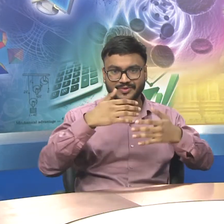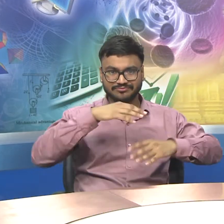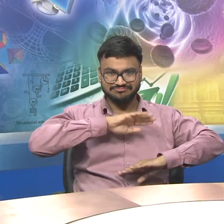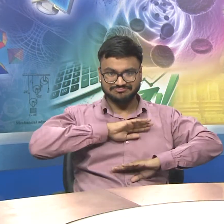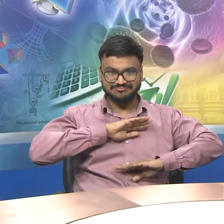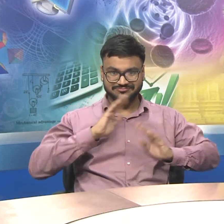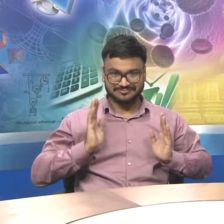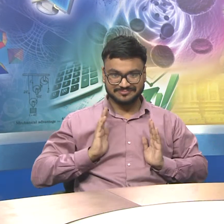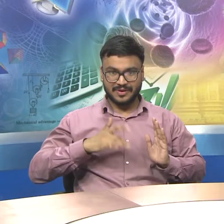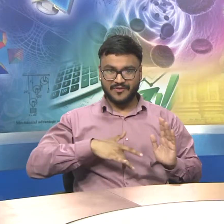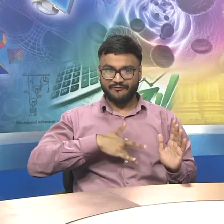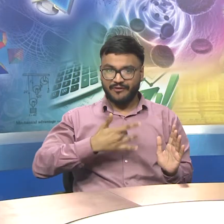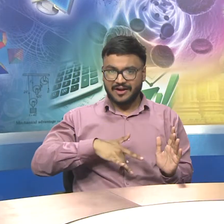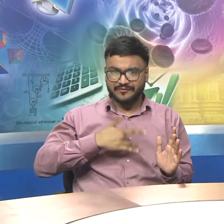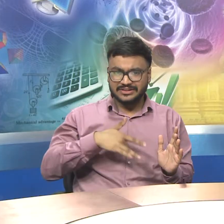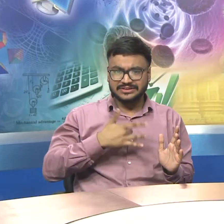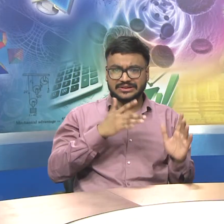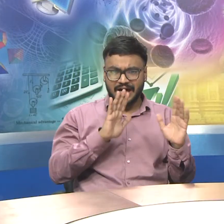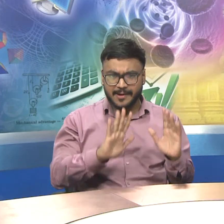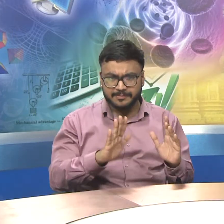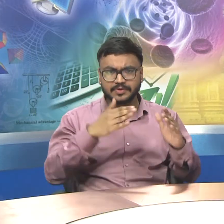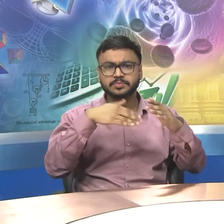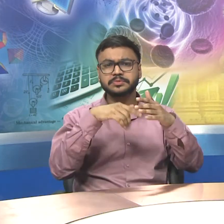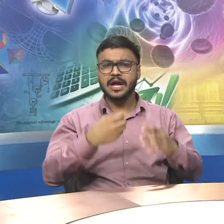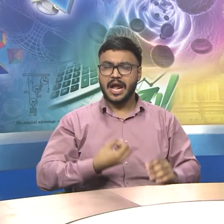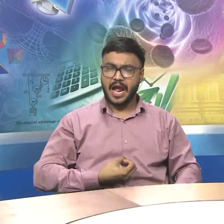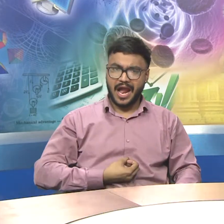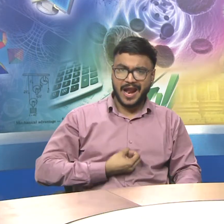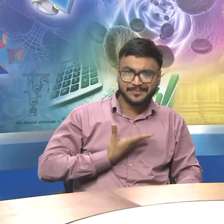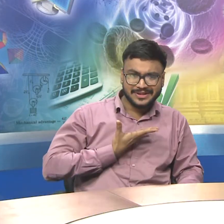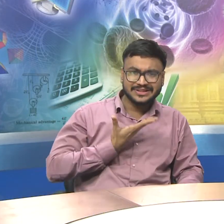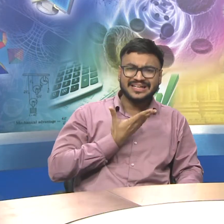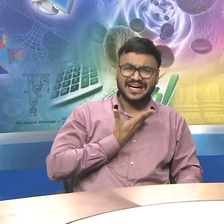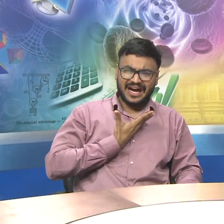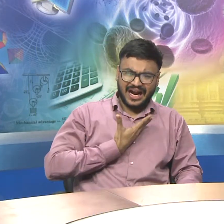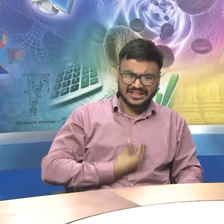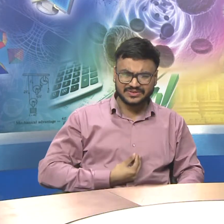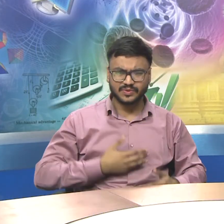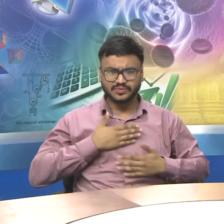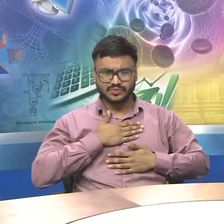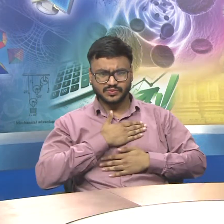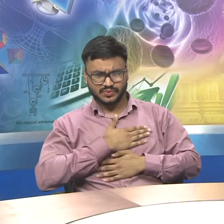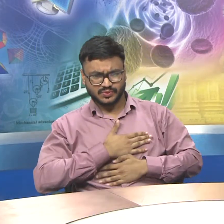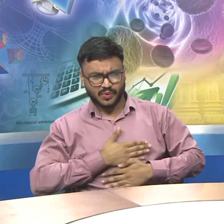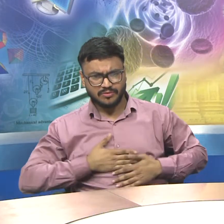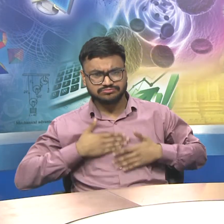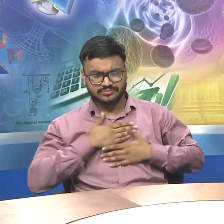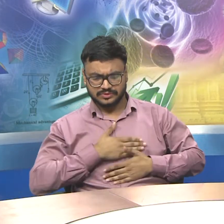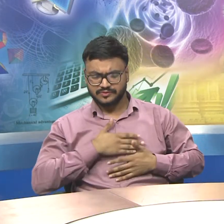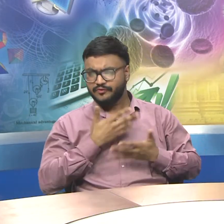happy, sad, enjoy are related to the feelings and